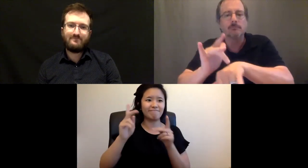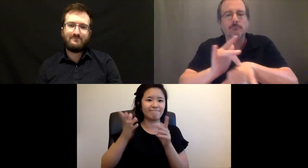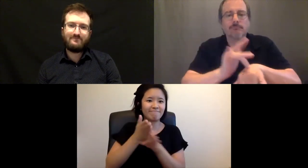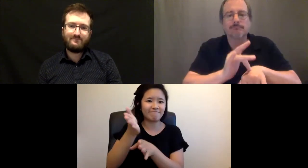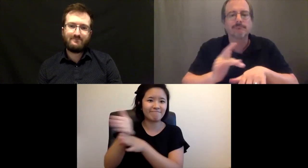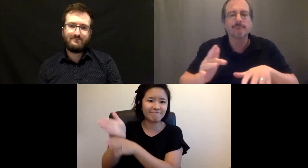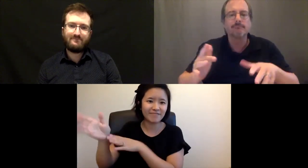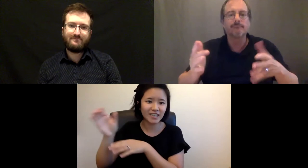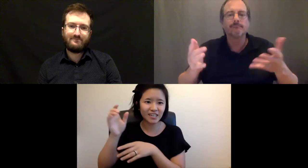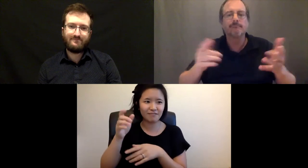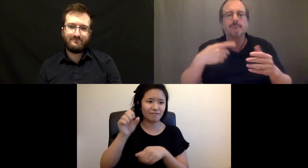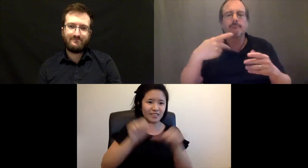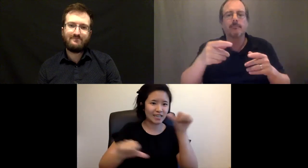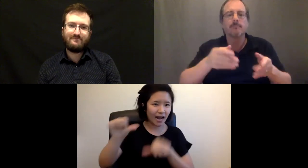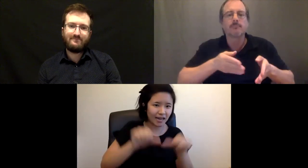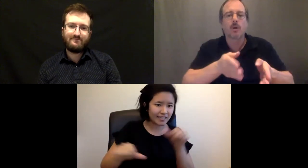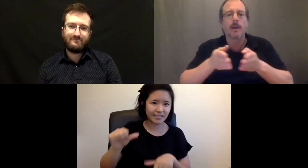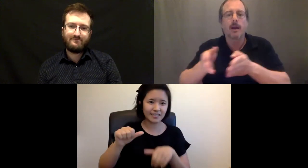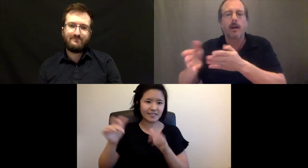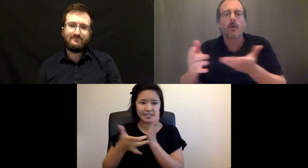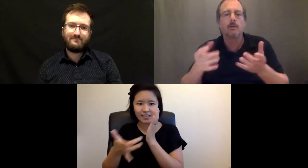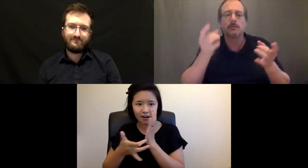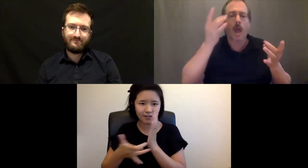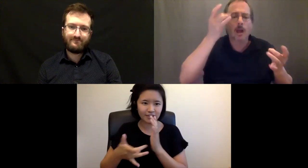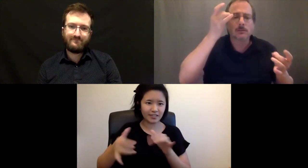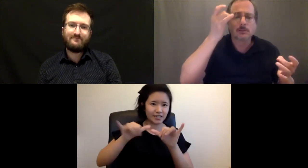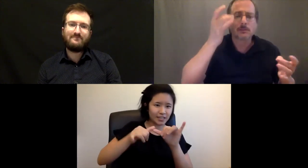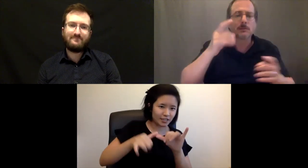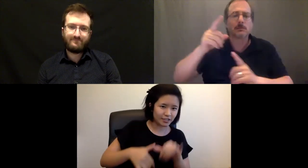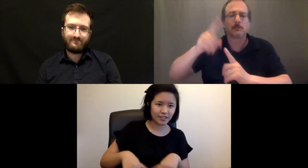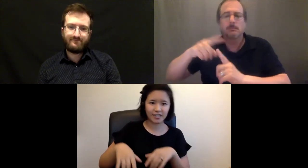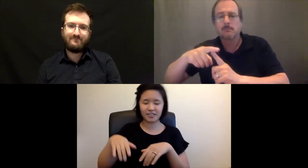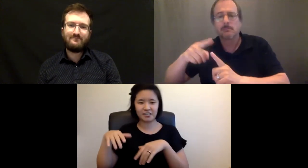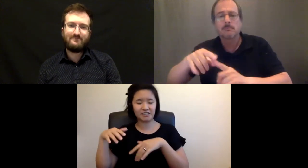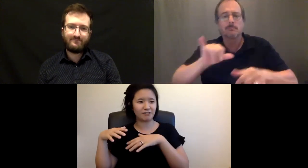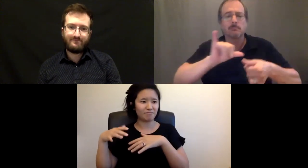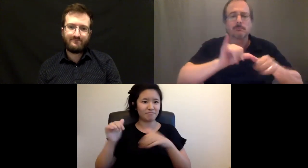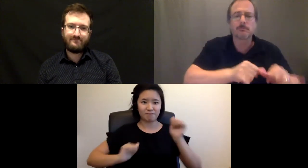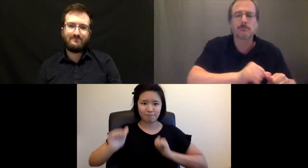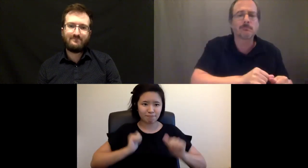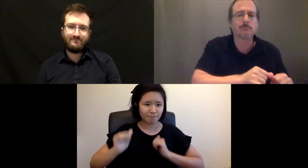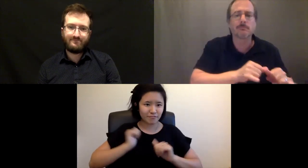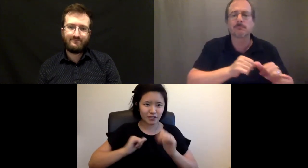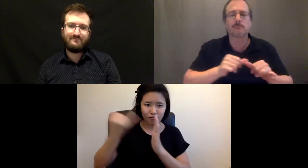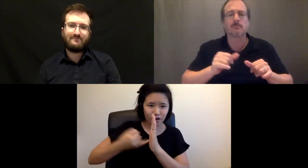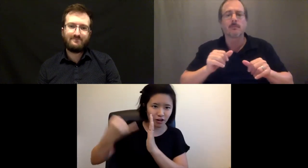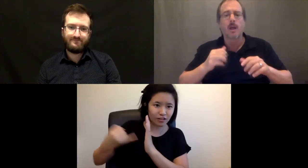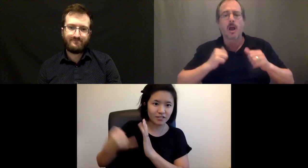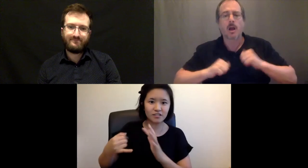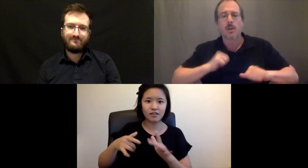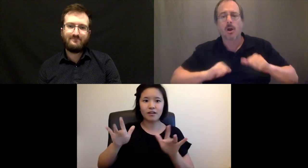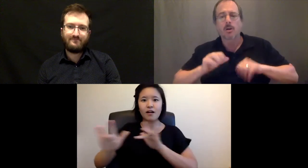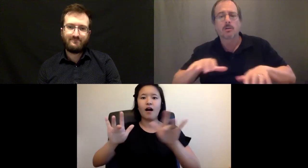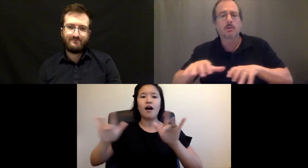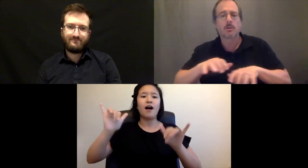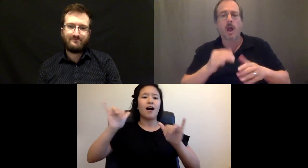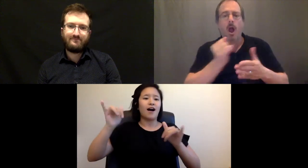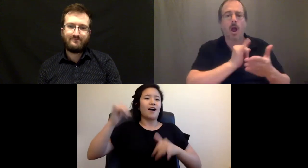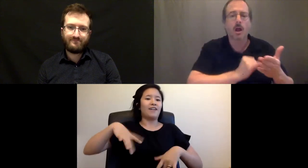camps and experience different things, whether it's in science, technology, engineering, the overall STEM,